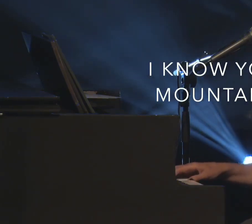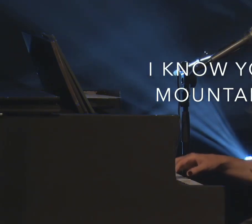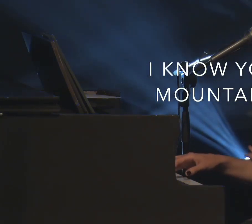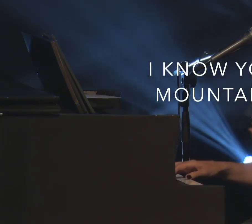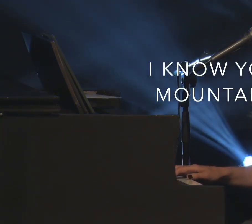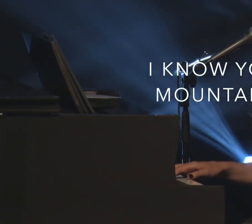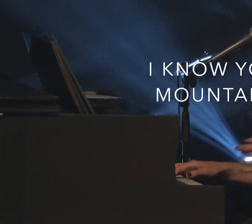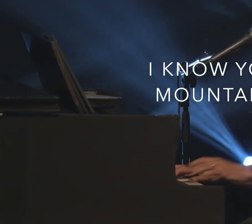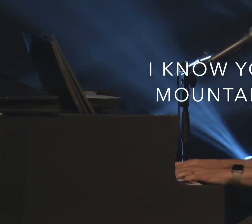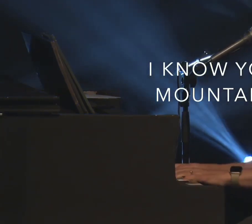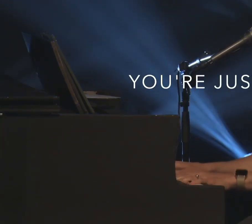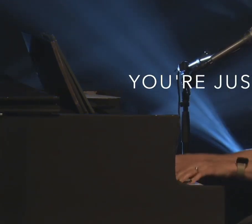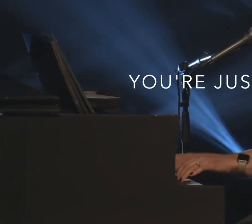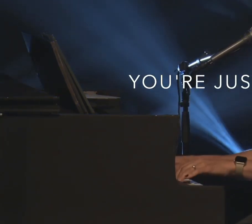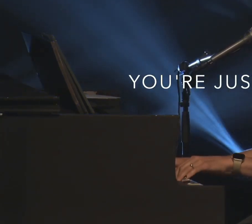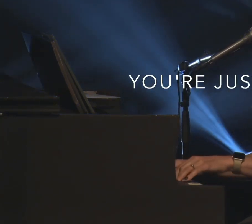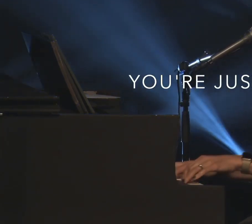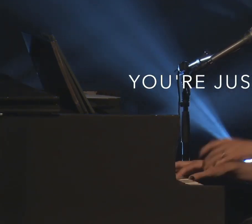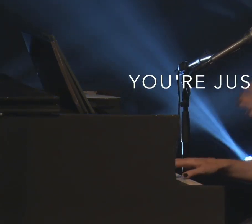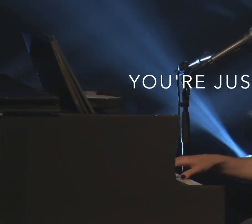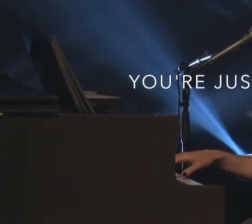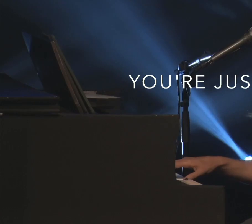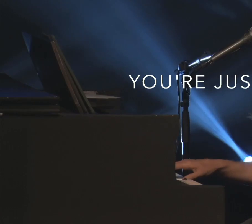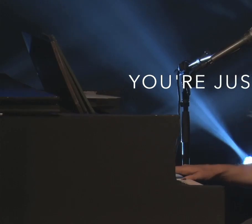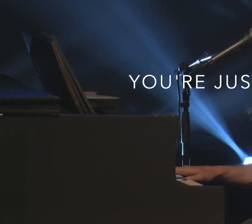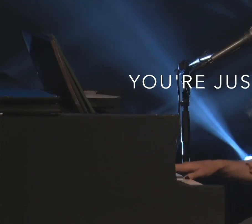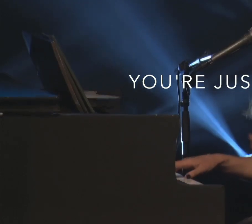me. You're just